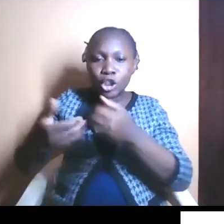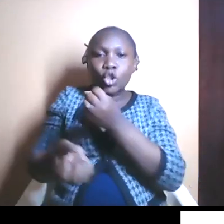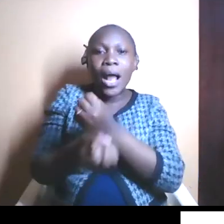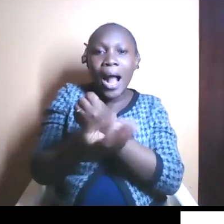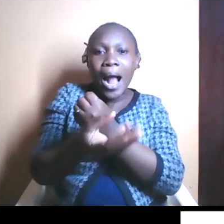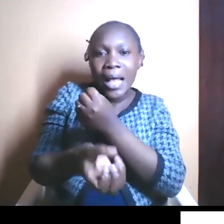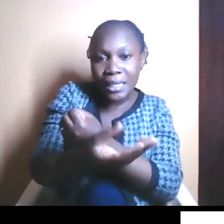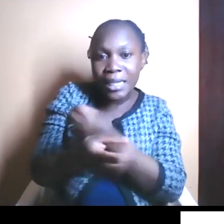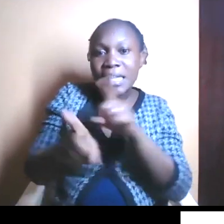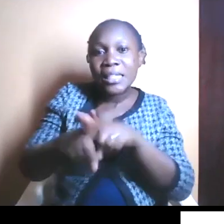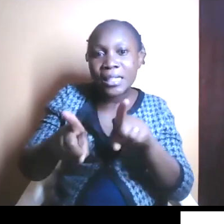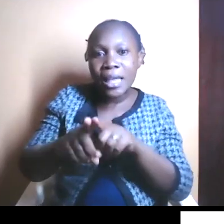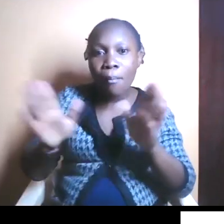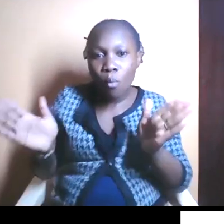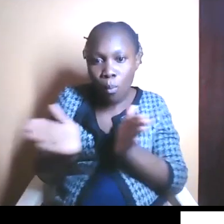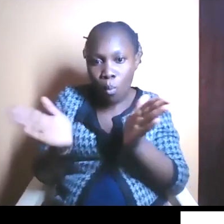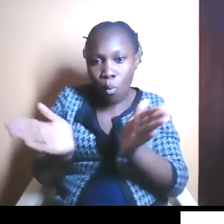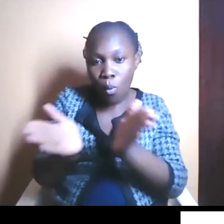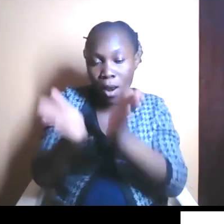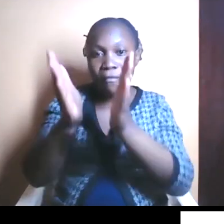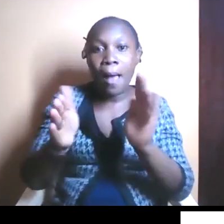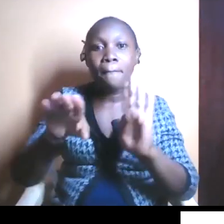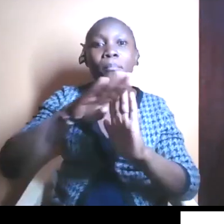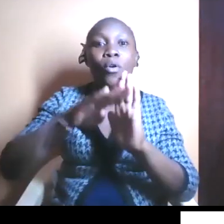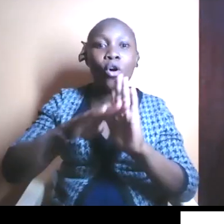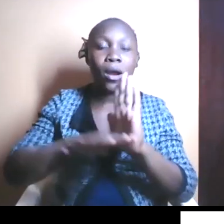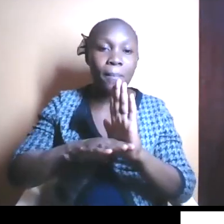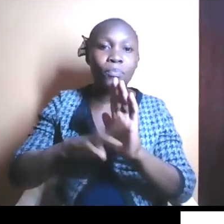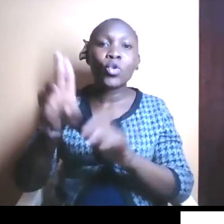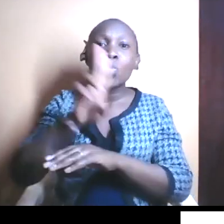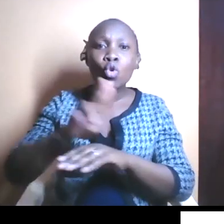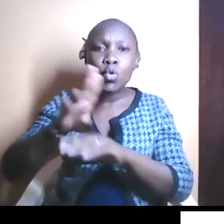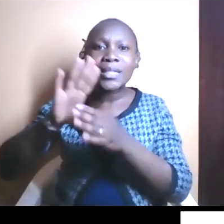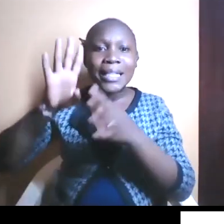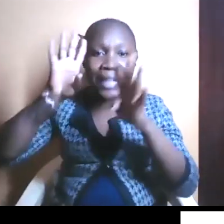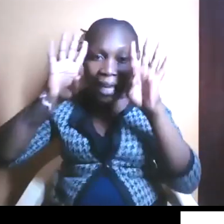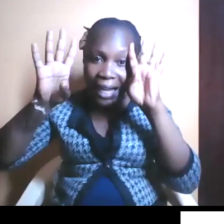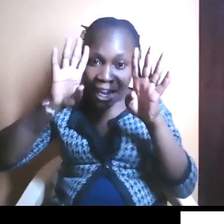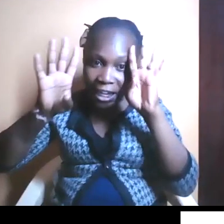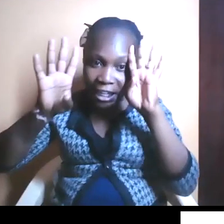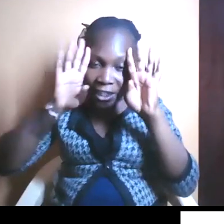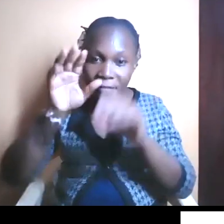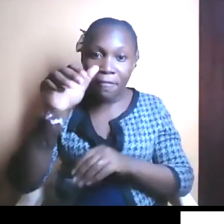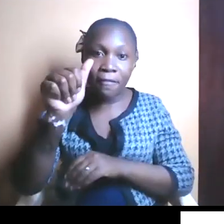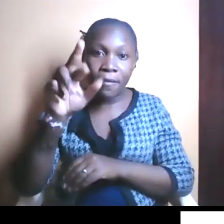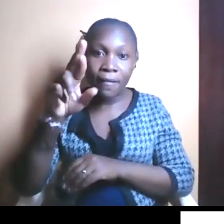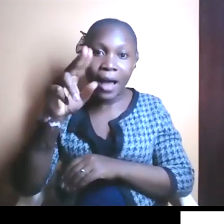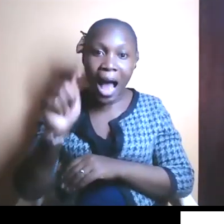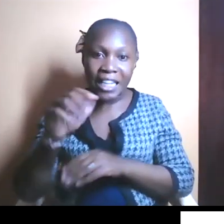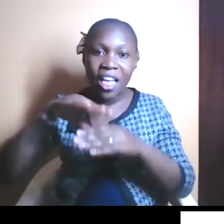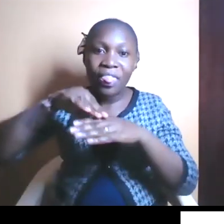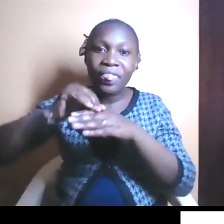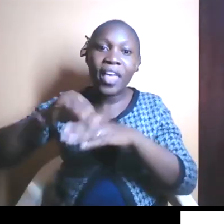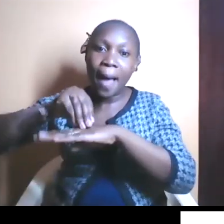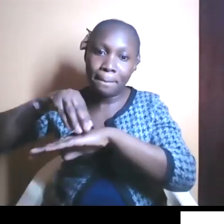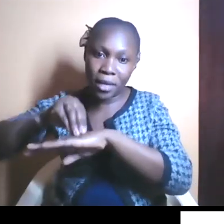well-being programs. In particular, she uses creative art therapies to invite abundance thinking, connecting with others,